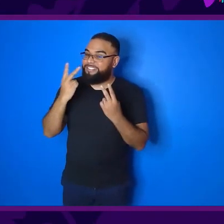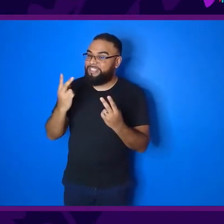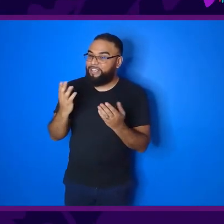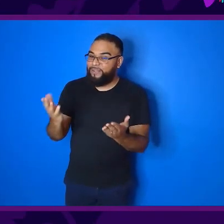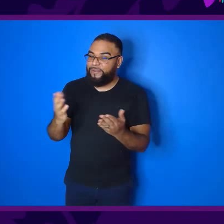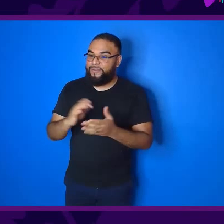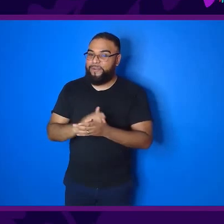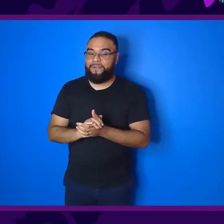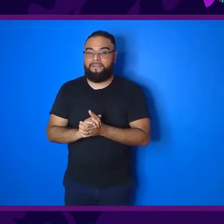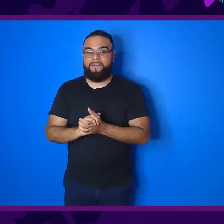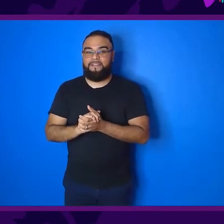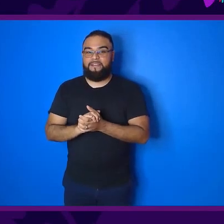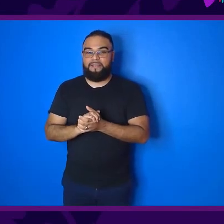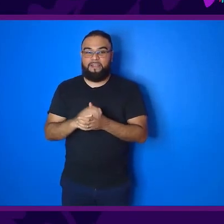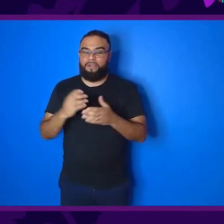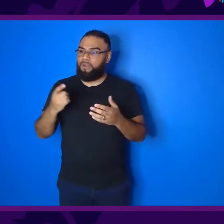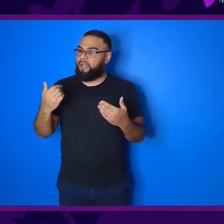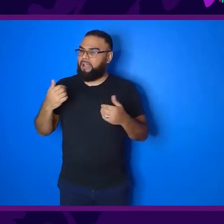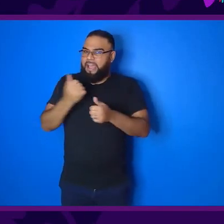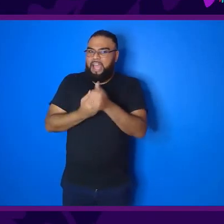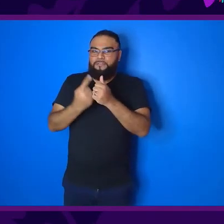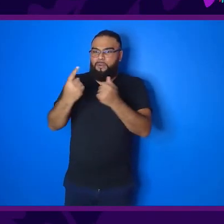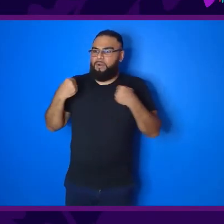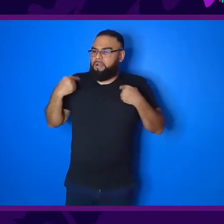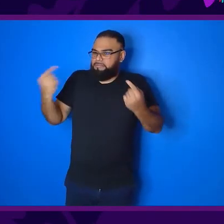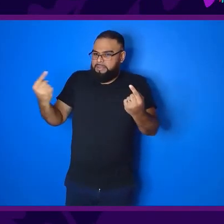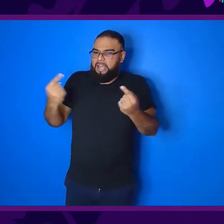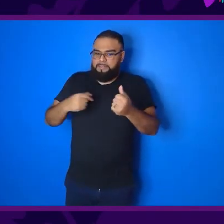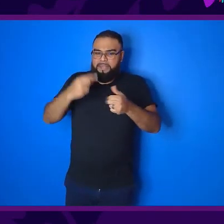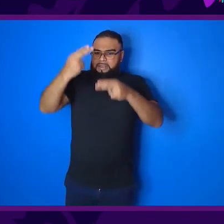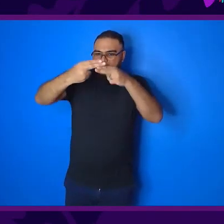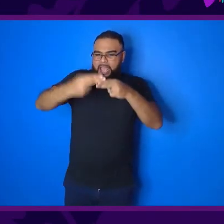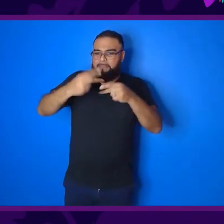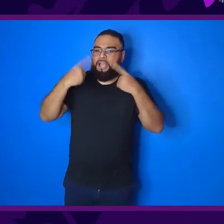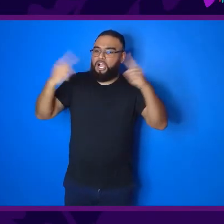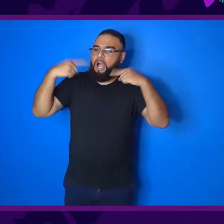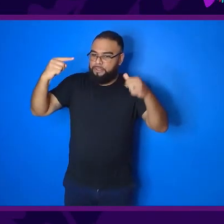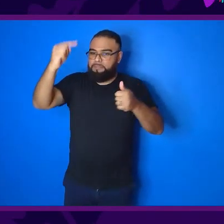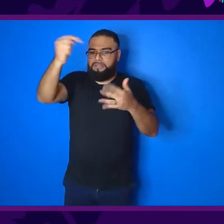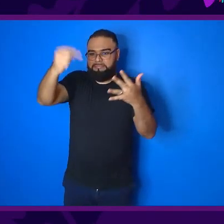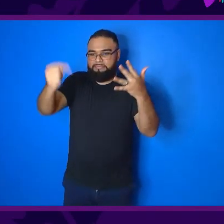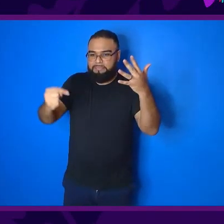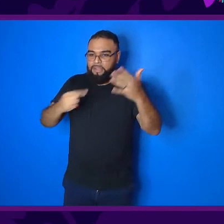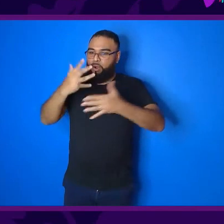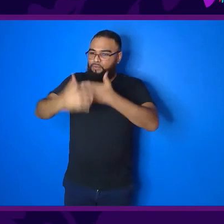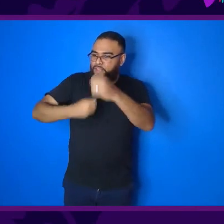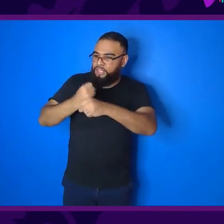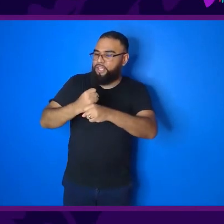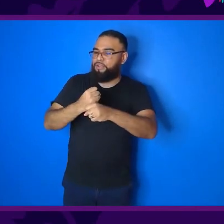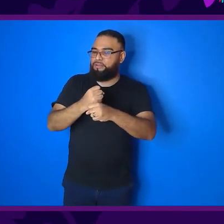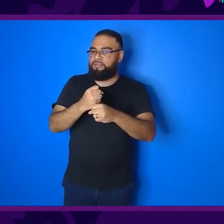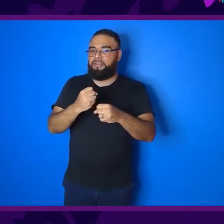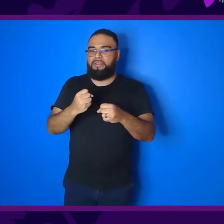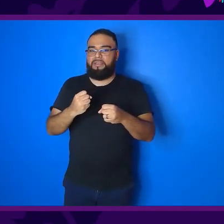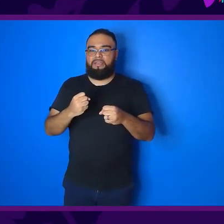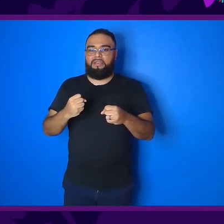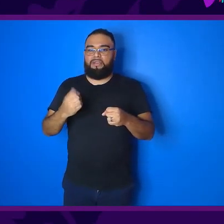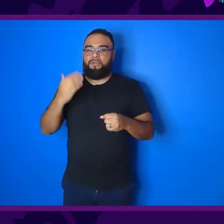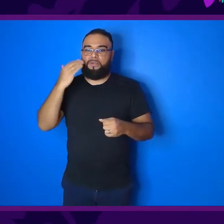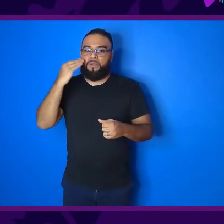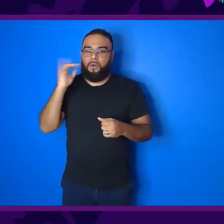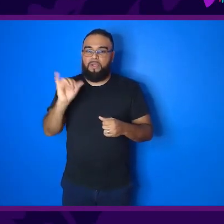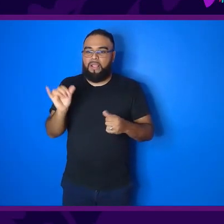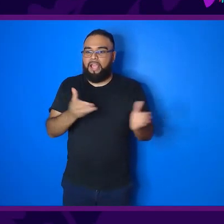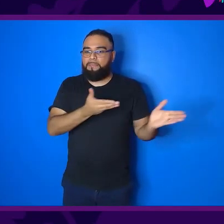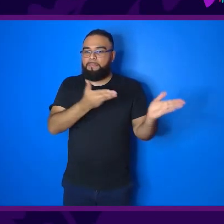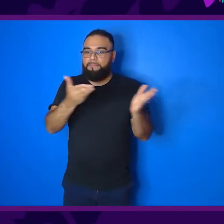your many accomplishments over the years. And so I would be like bringing coals to Newcastle to heap more praise on